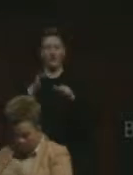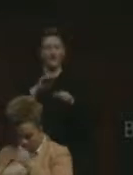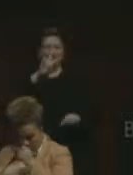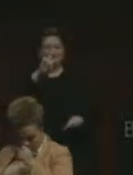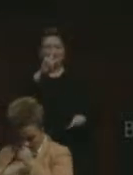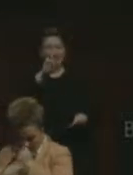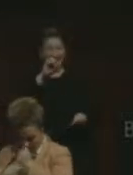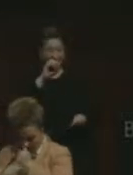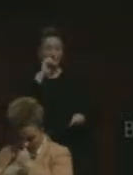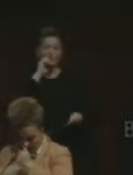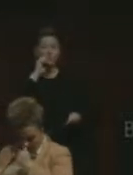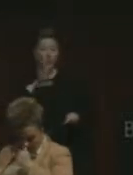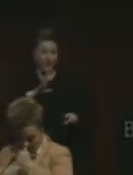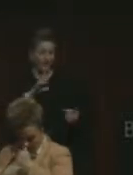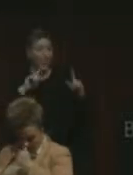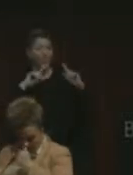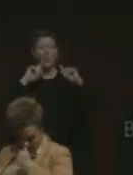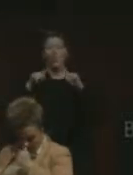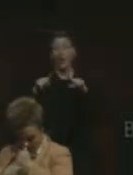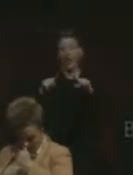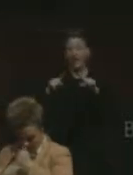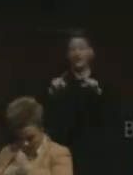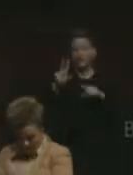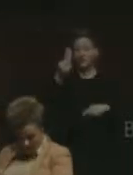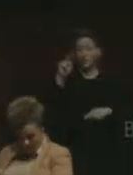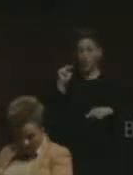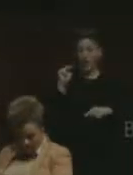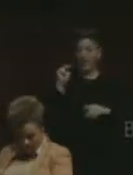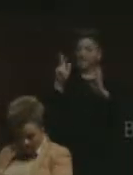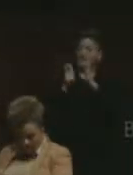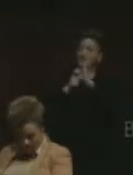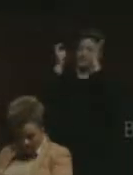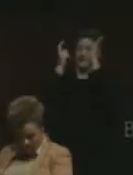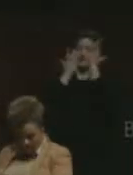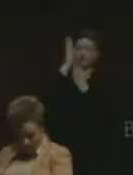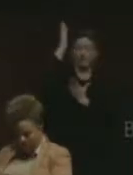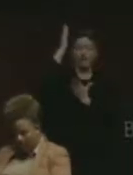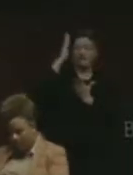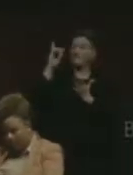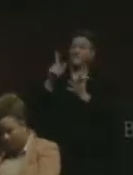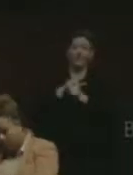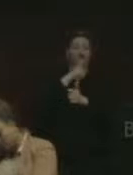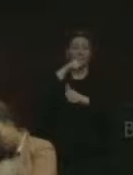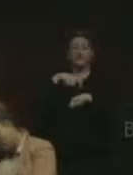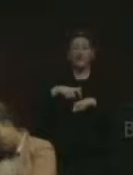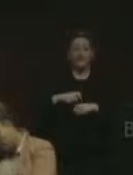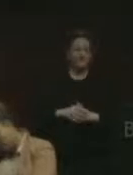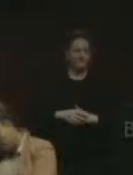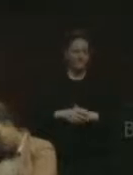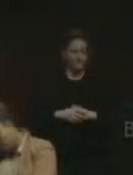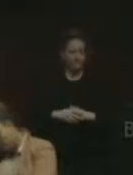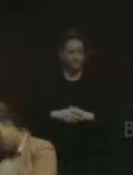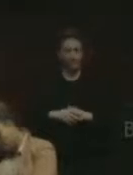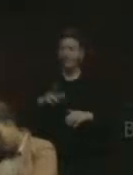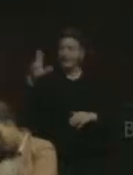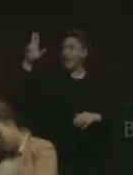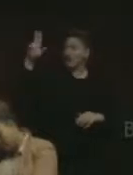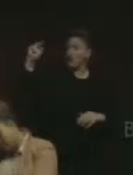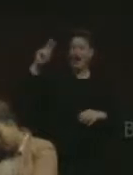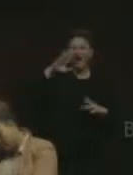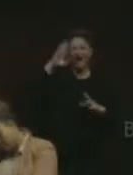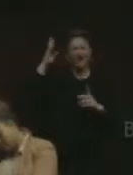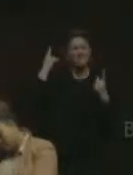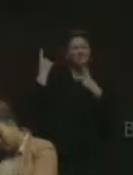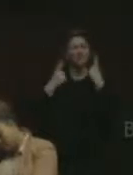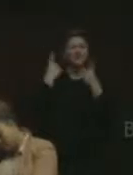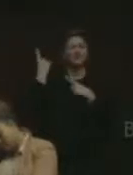to the UN, to the ILO, and demanded rights for the first time. The UN had never